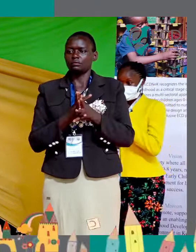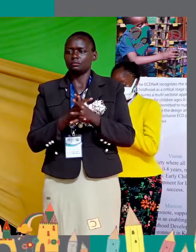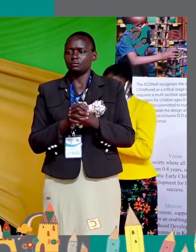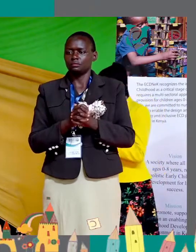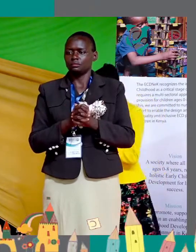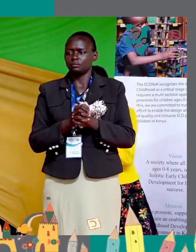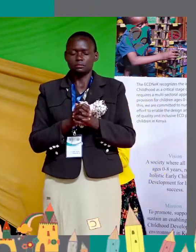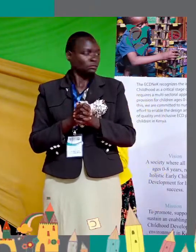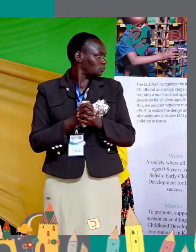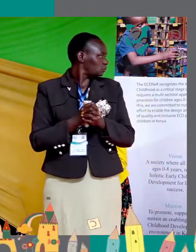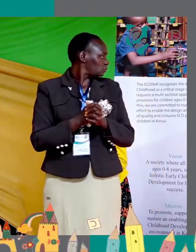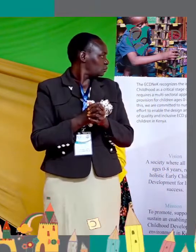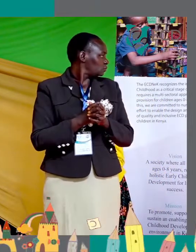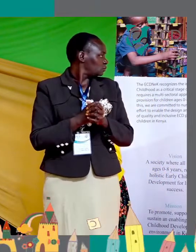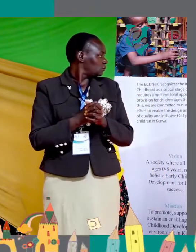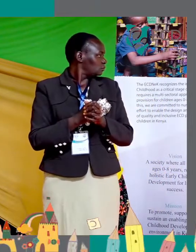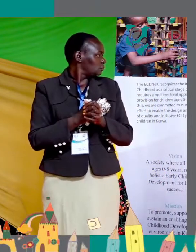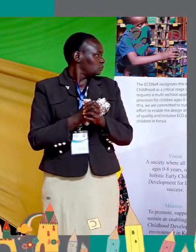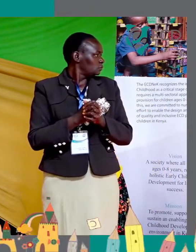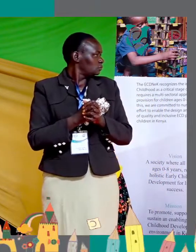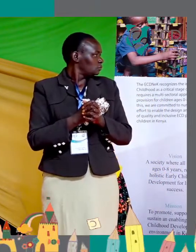Thank you.